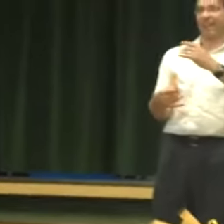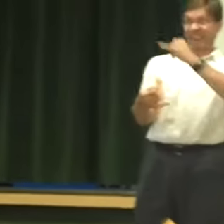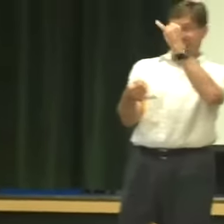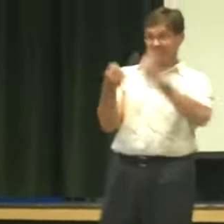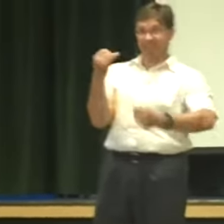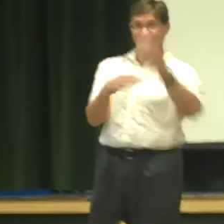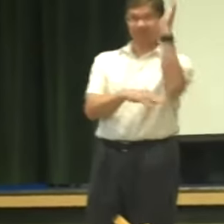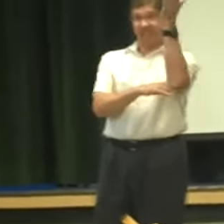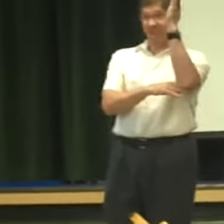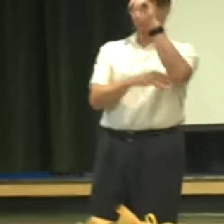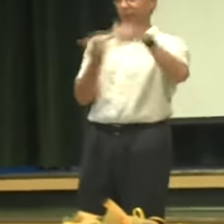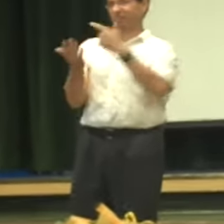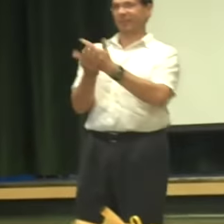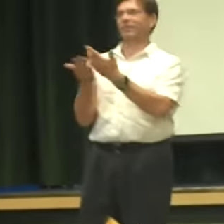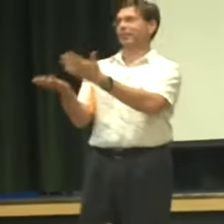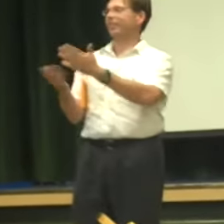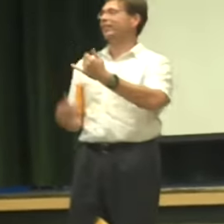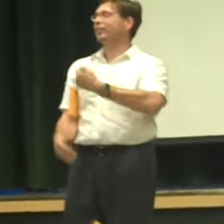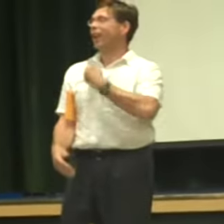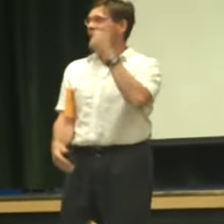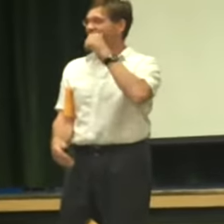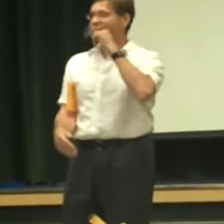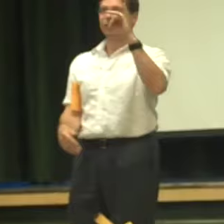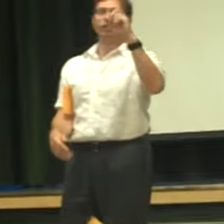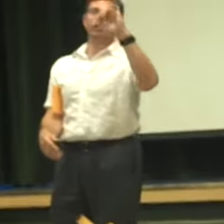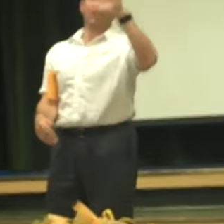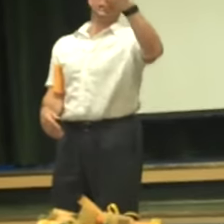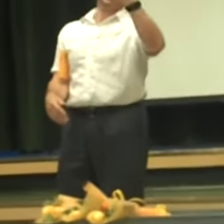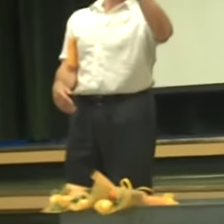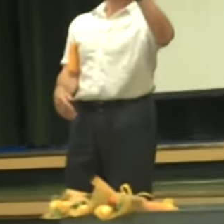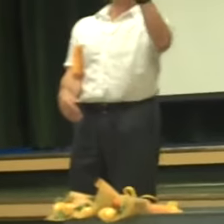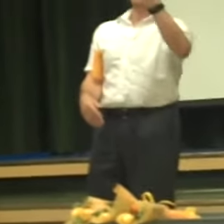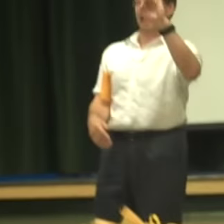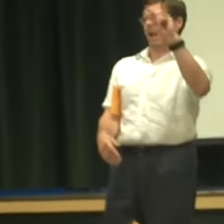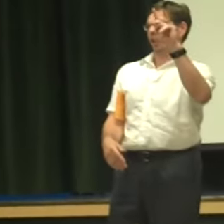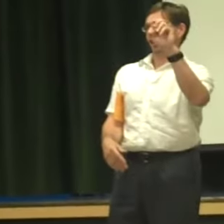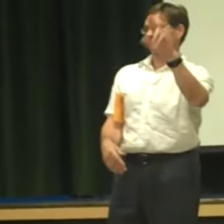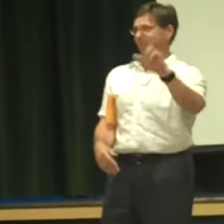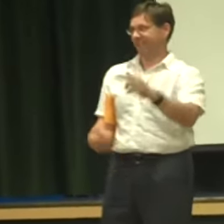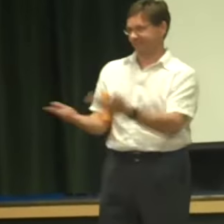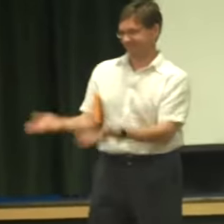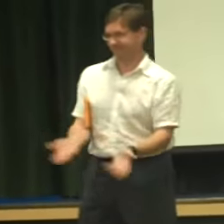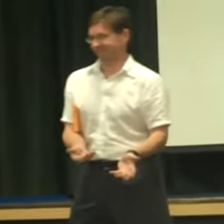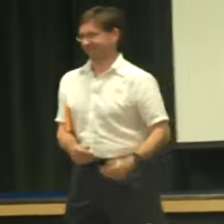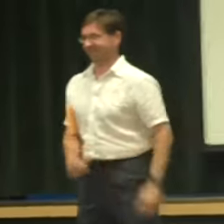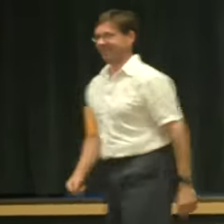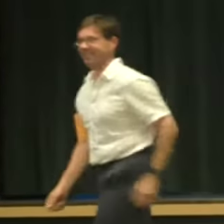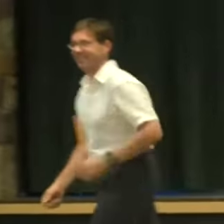It's fine. Okay, we'll have our final speaker, our final graduate will be Jessi.